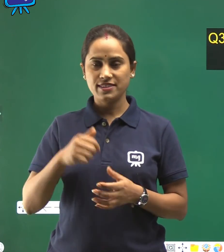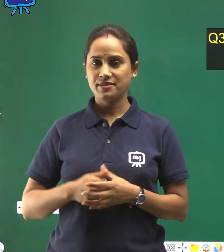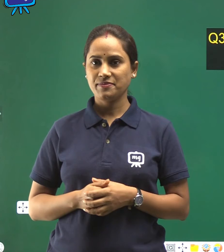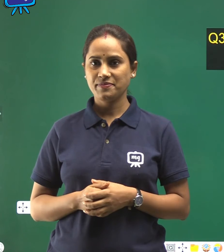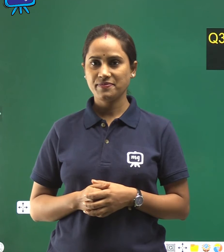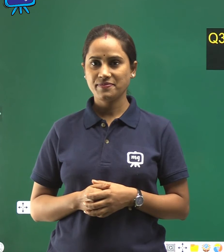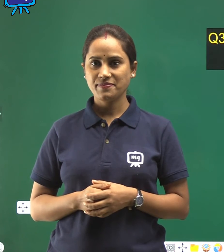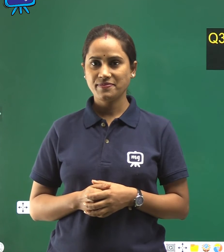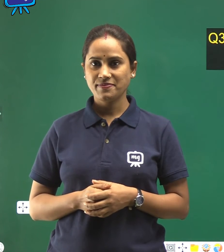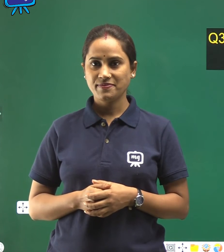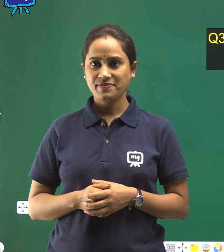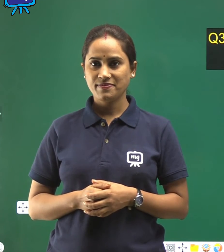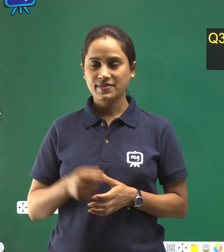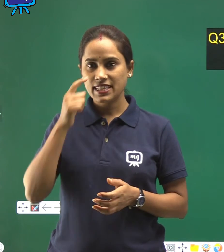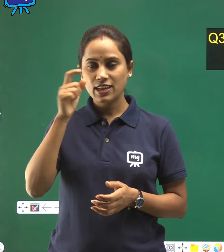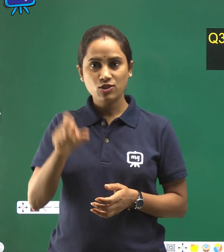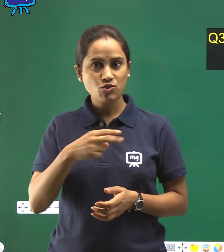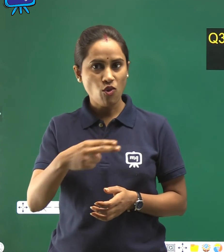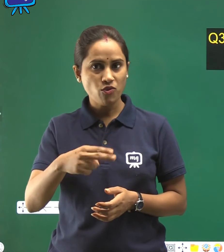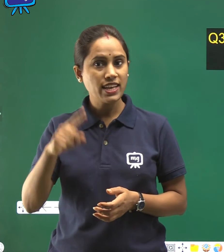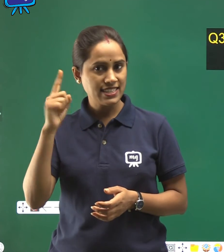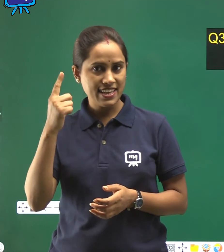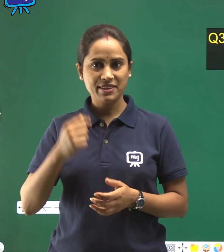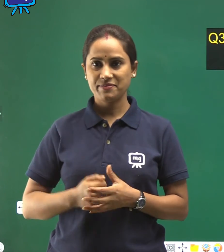false. Sophie is a